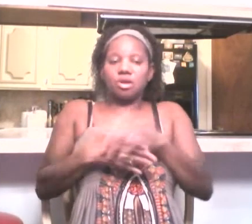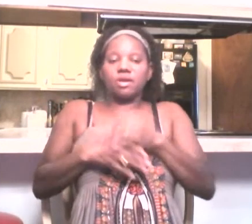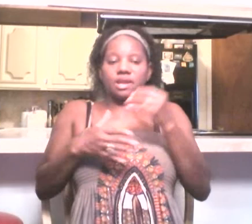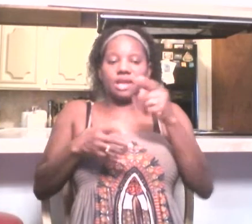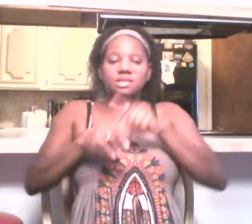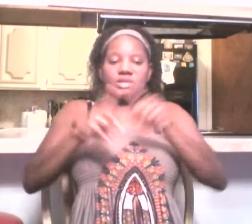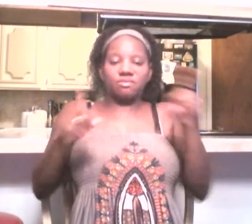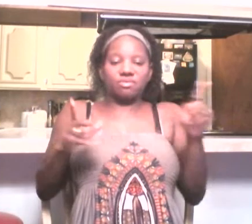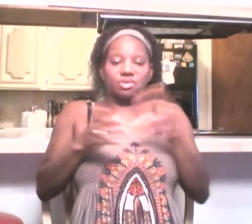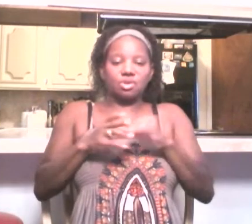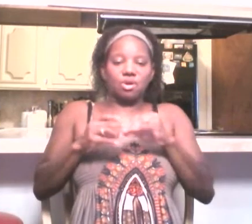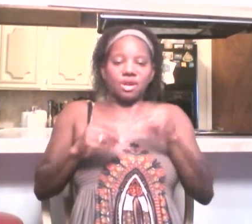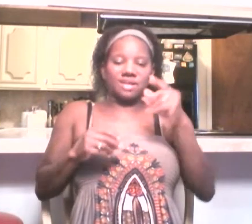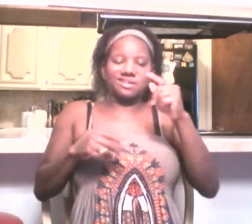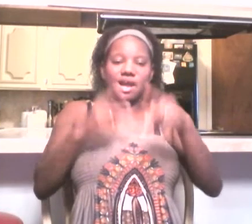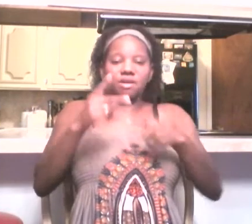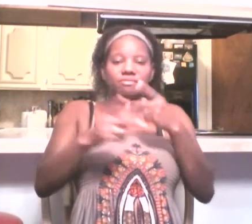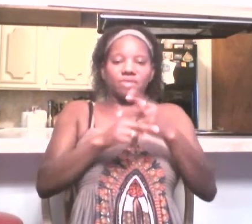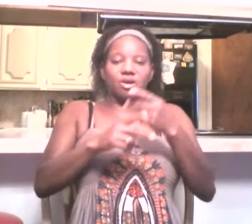Okay, that's a different story. That's kind of a